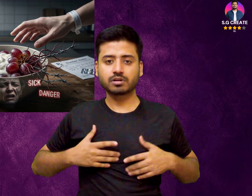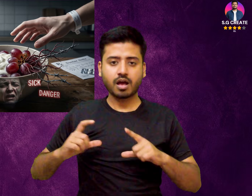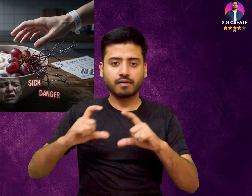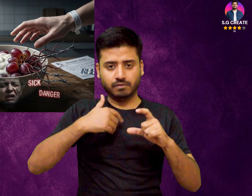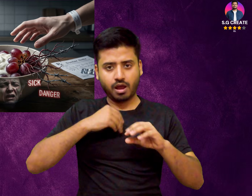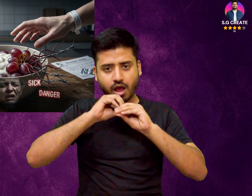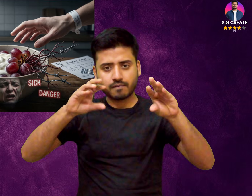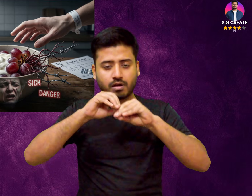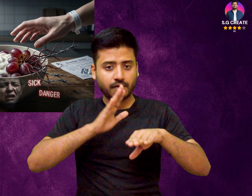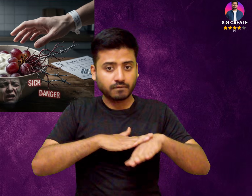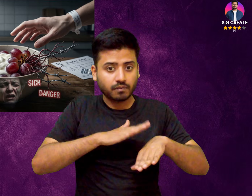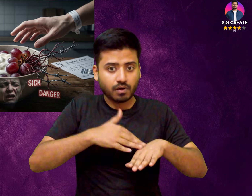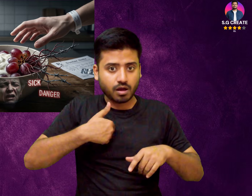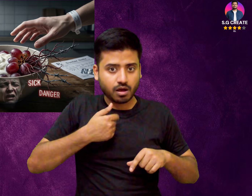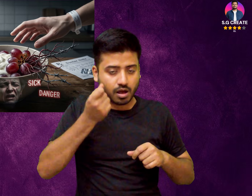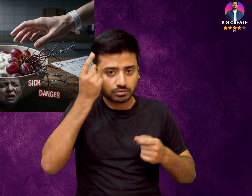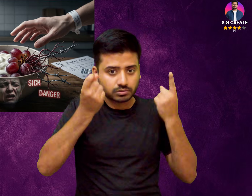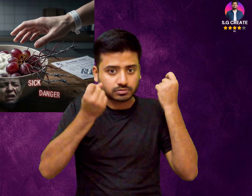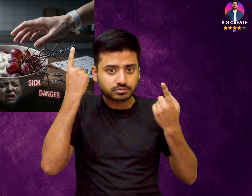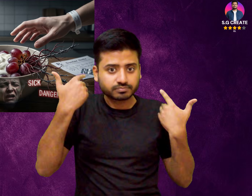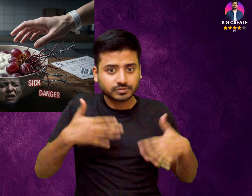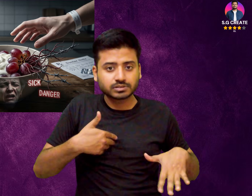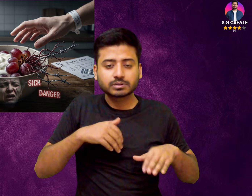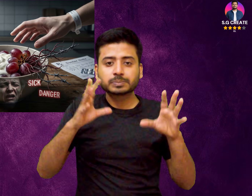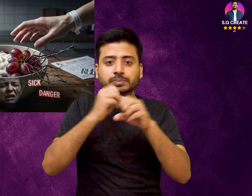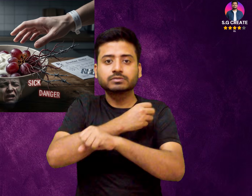Together, they build a sustainable future, requiring